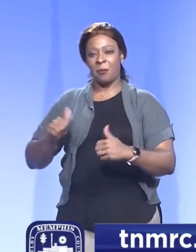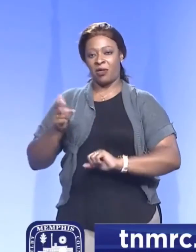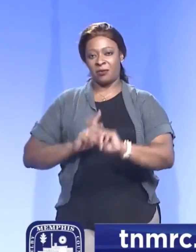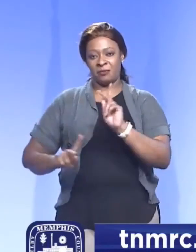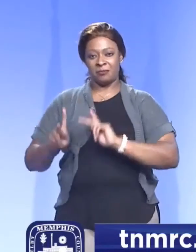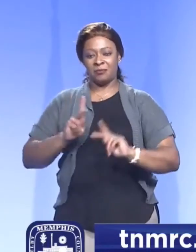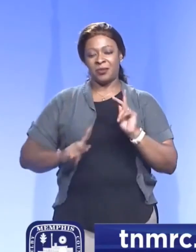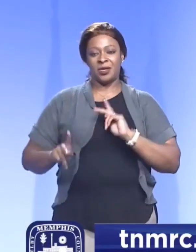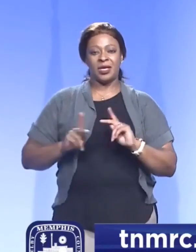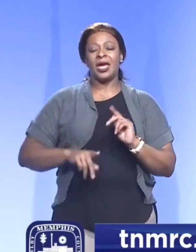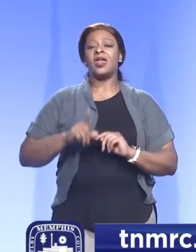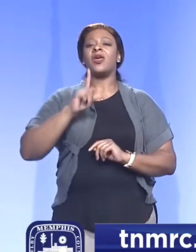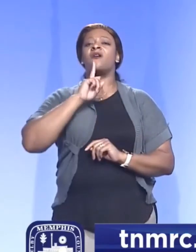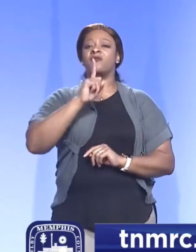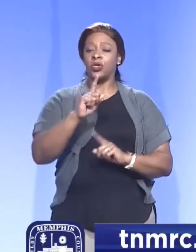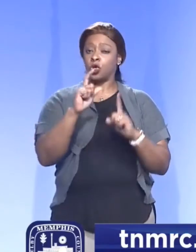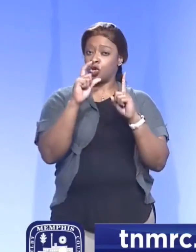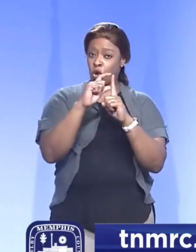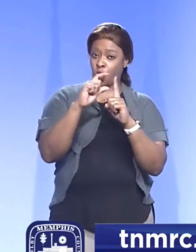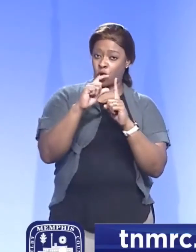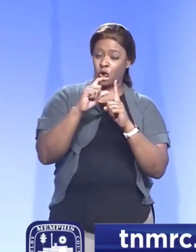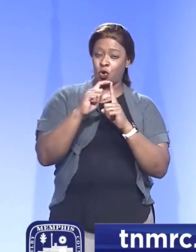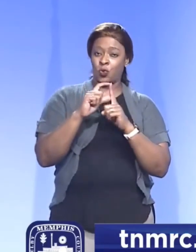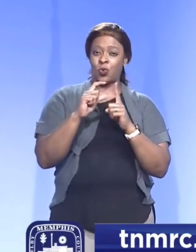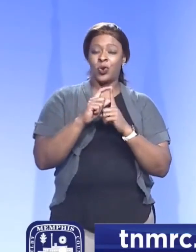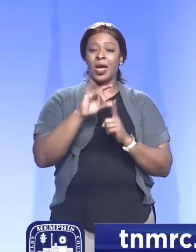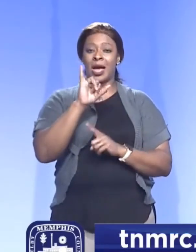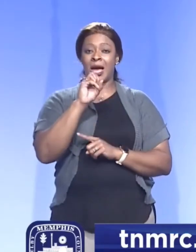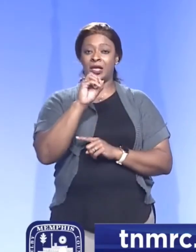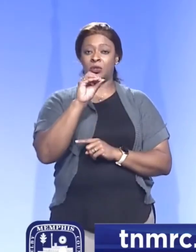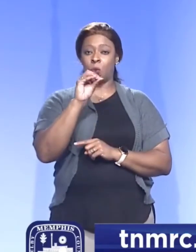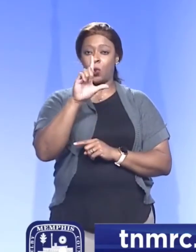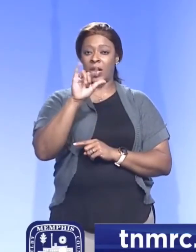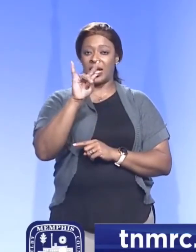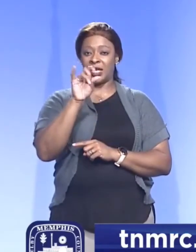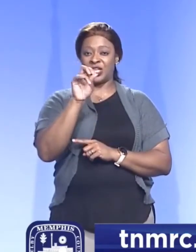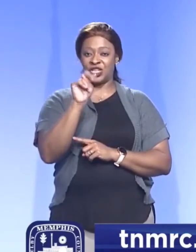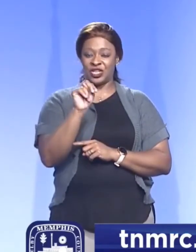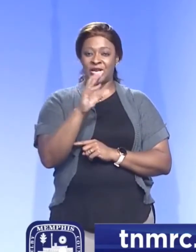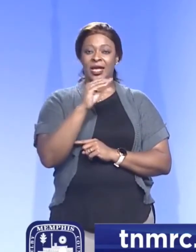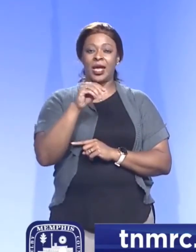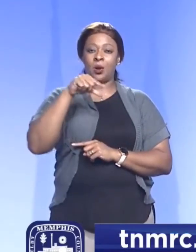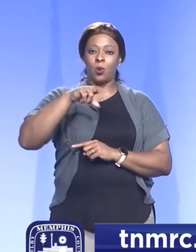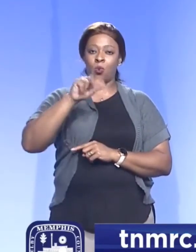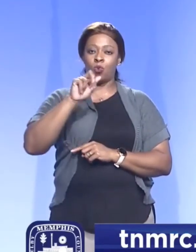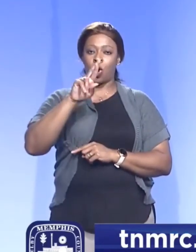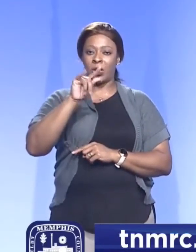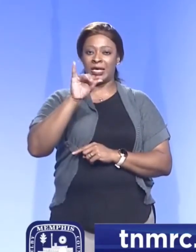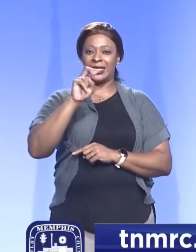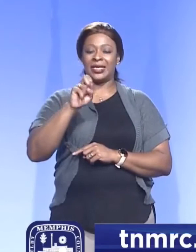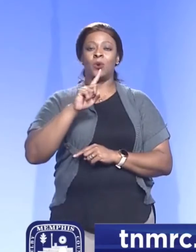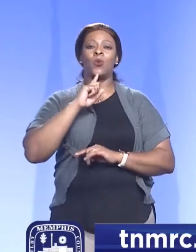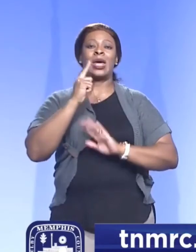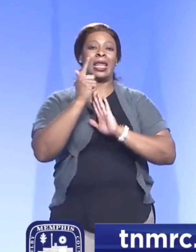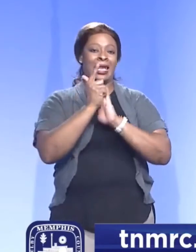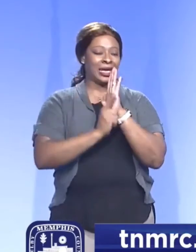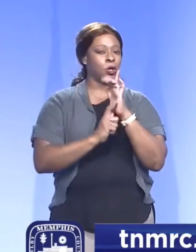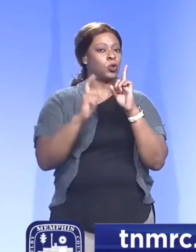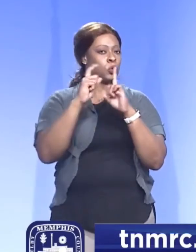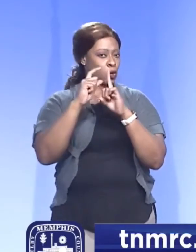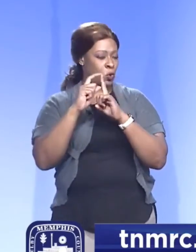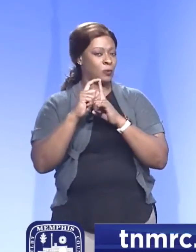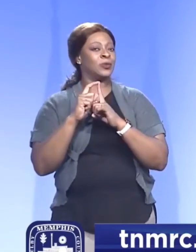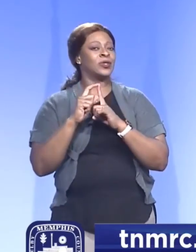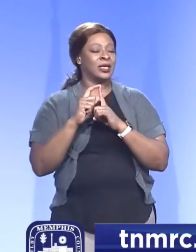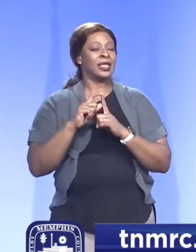The official term of isolation and quarantine are legal terms